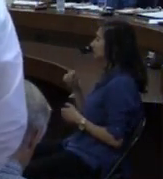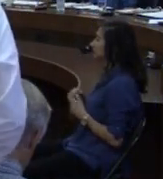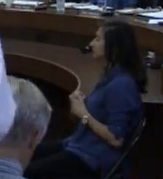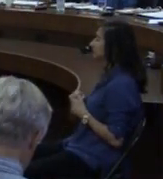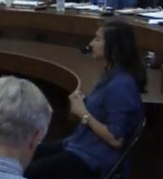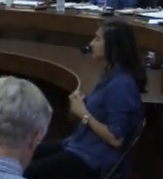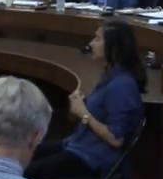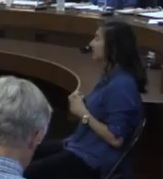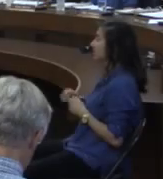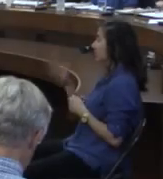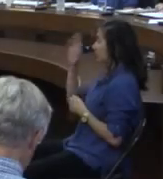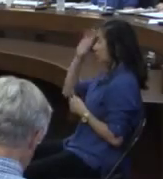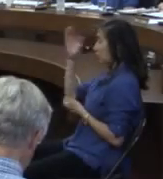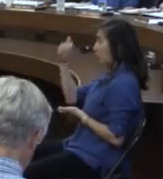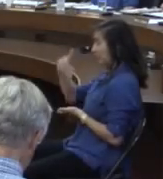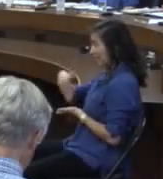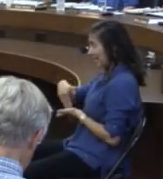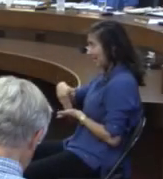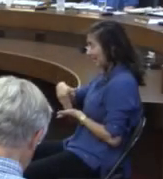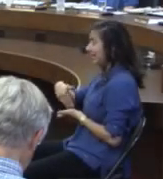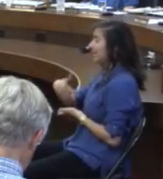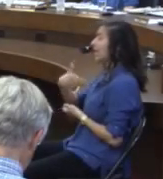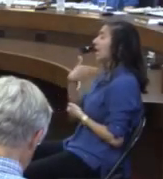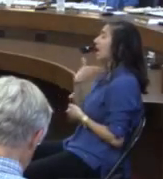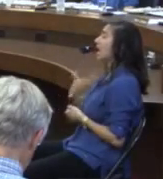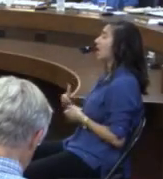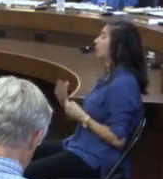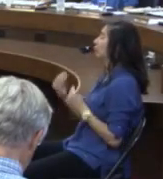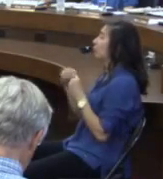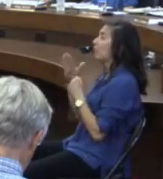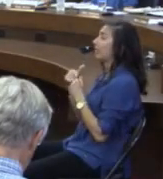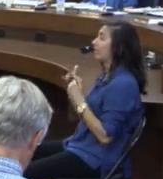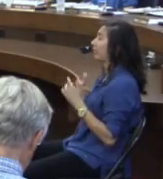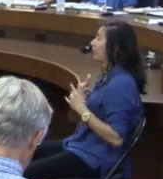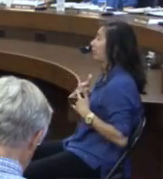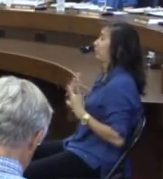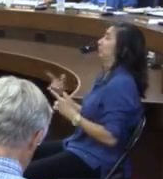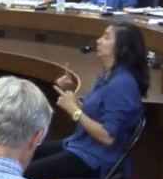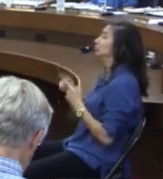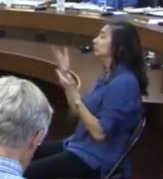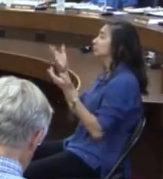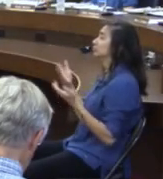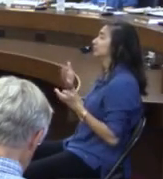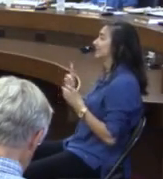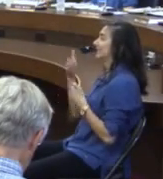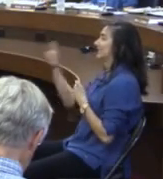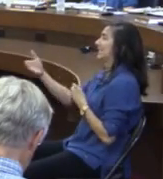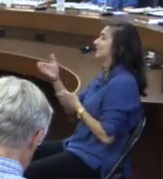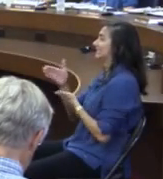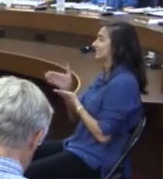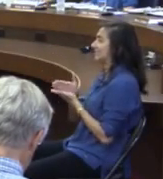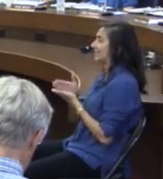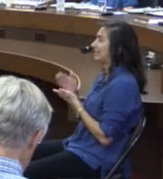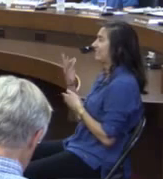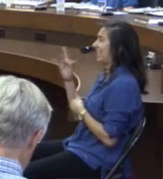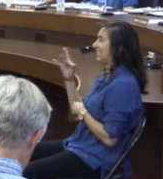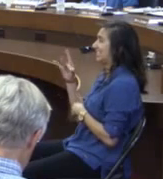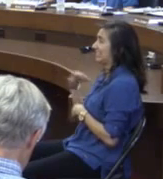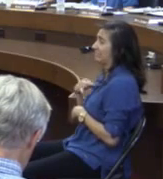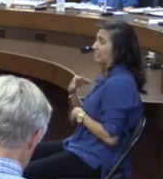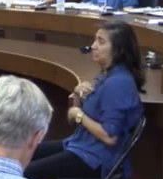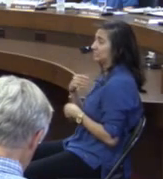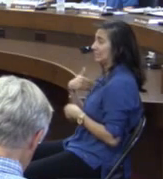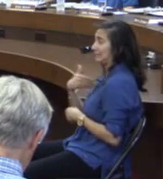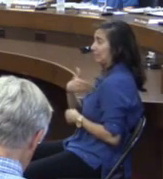faculty. Hello again. I am more than thrilled to be introducing our next set of our 18